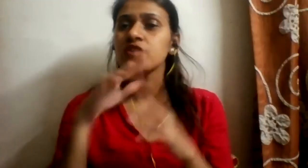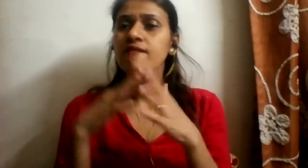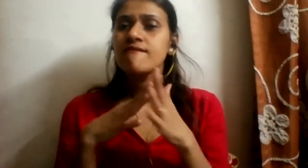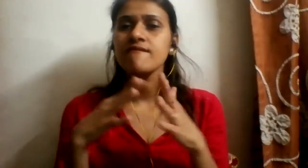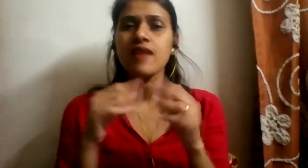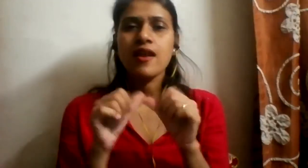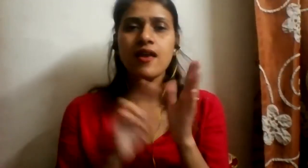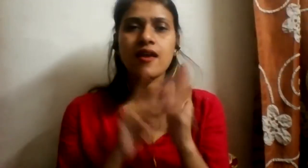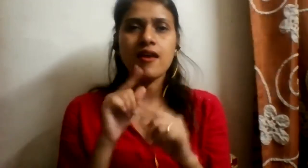Any questions from women?